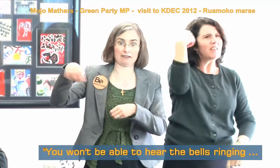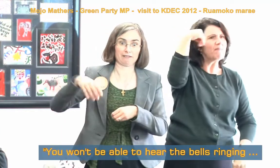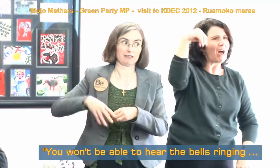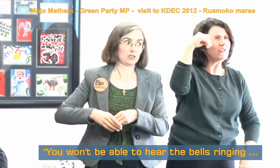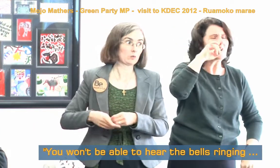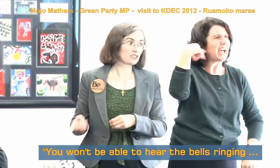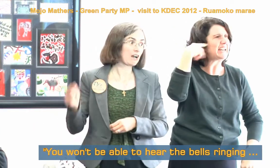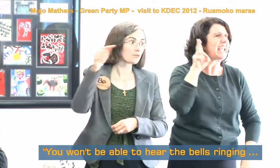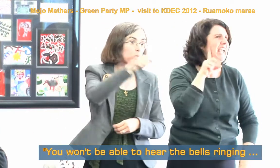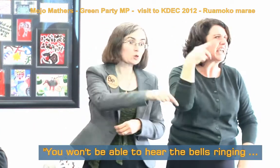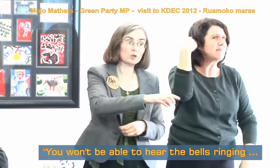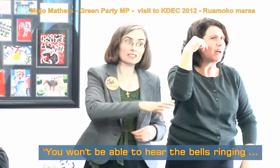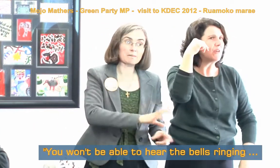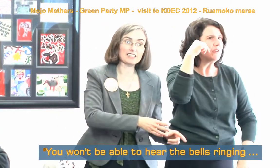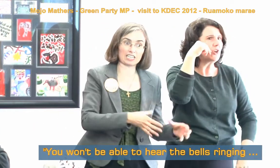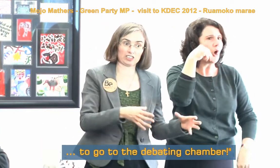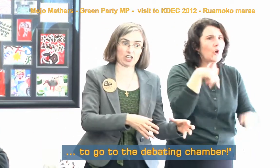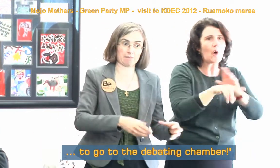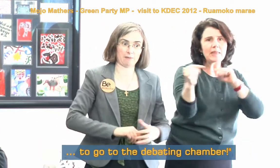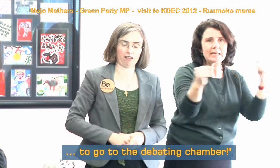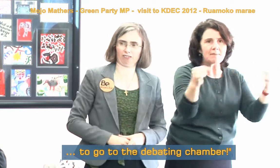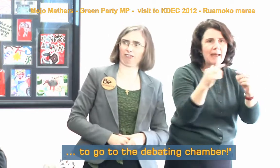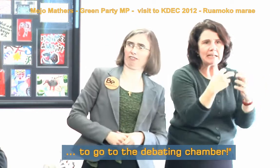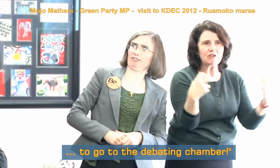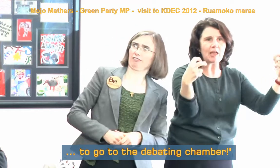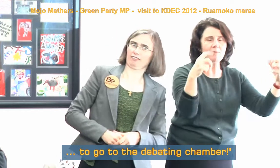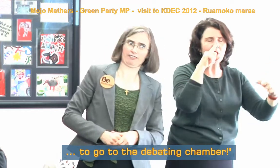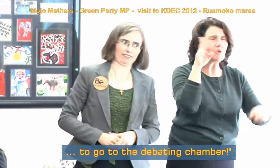burning. Then you have to go to the debating chamber.